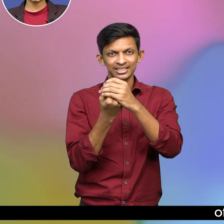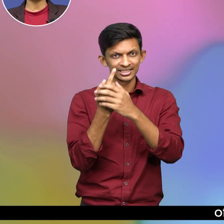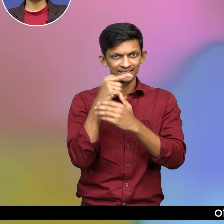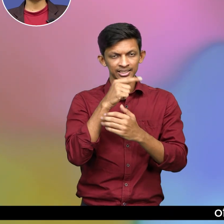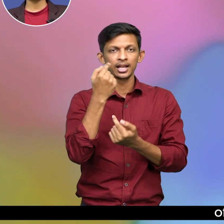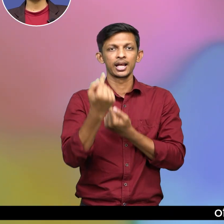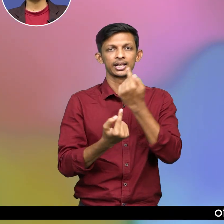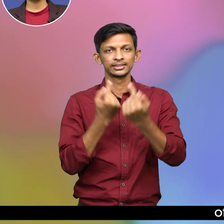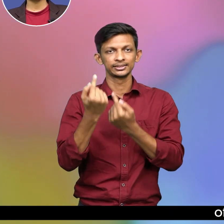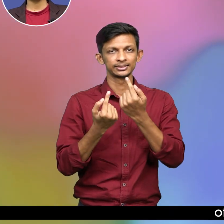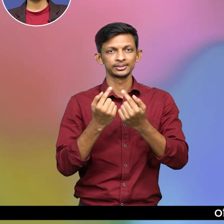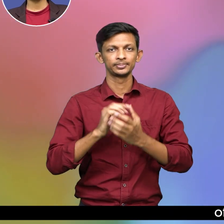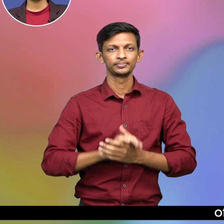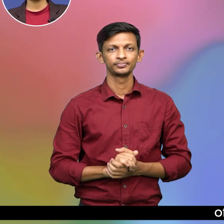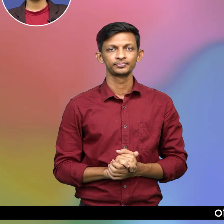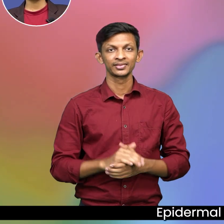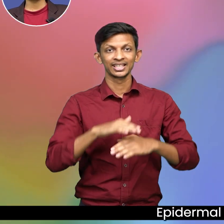the plant.